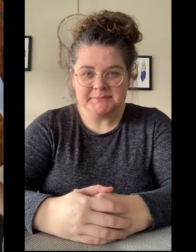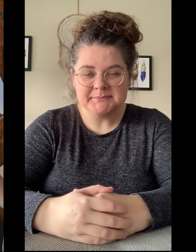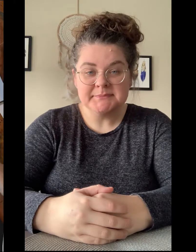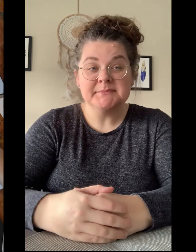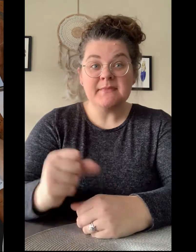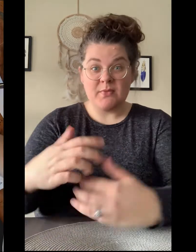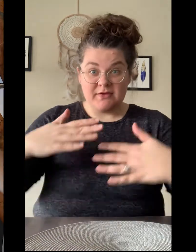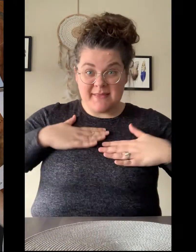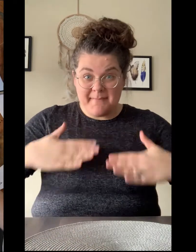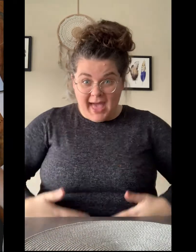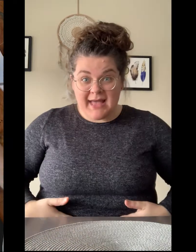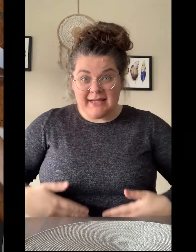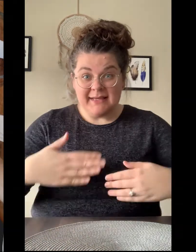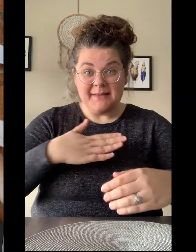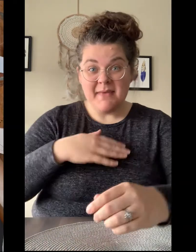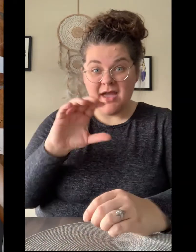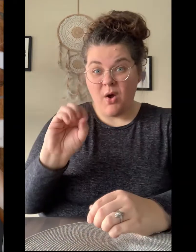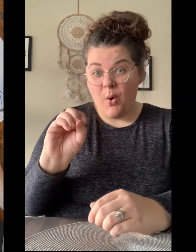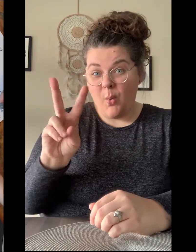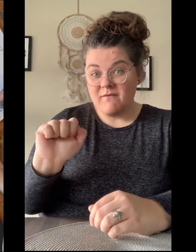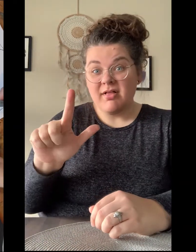So there's the body, my oval.